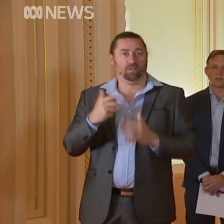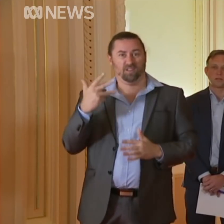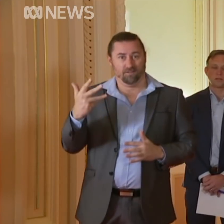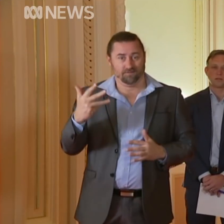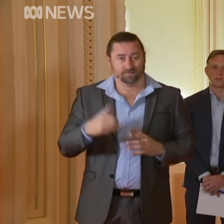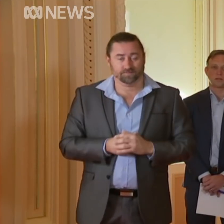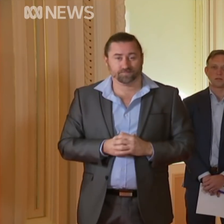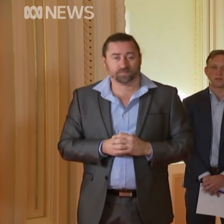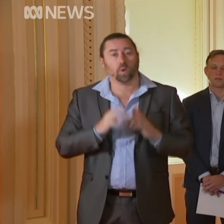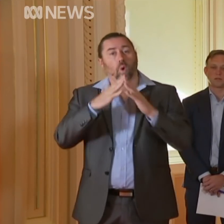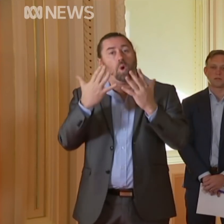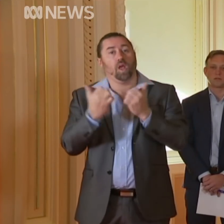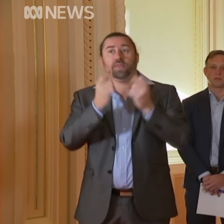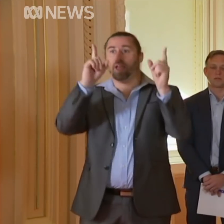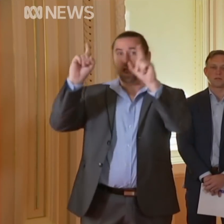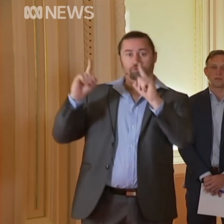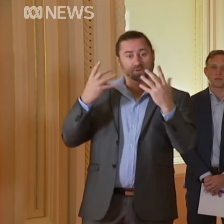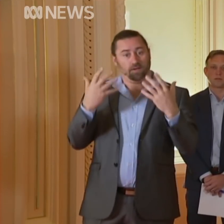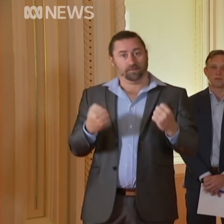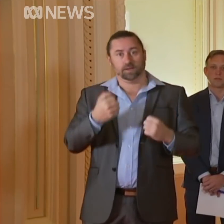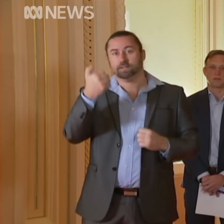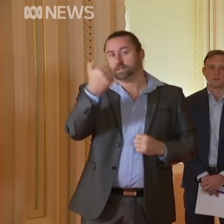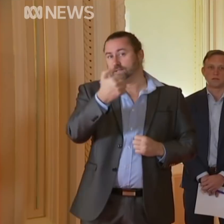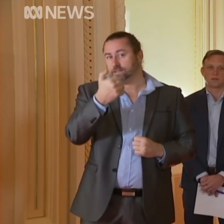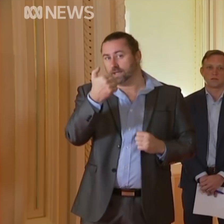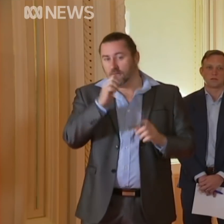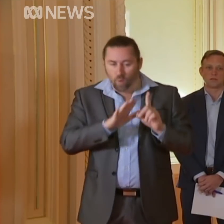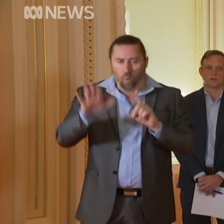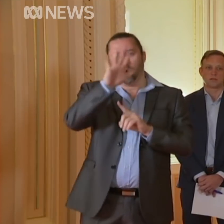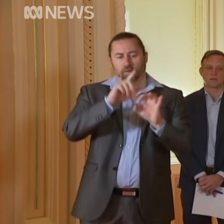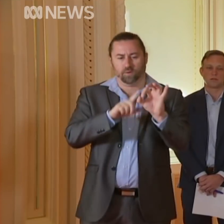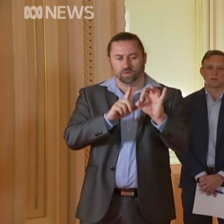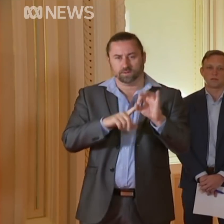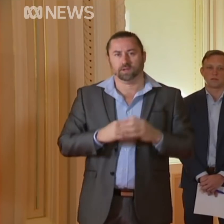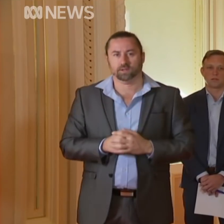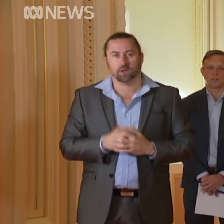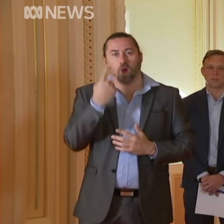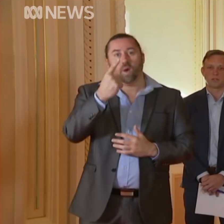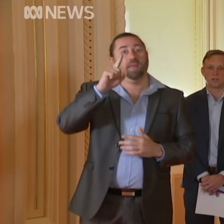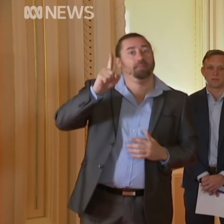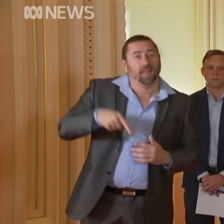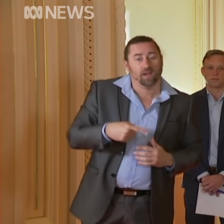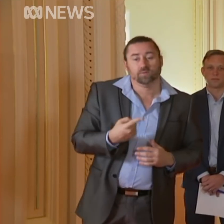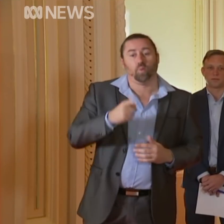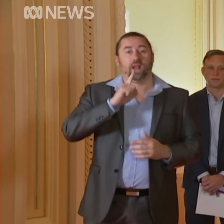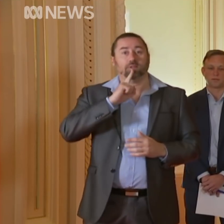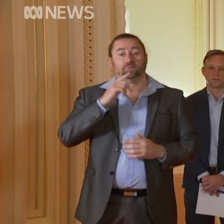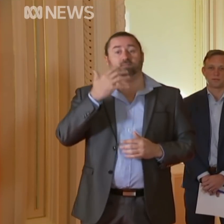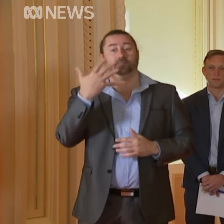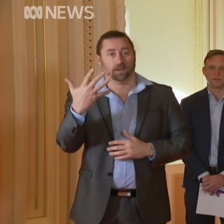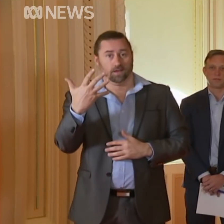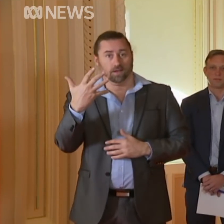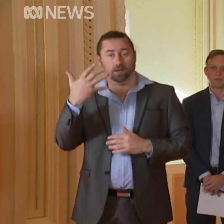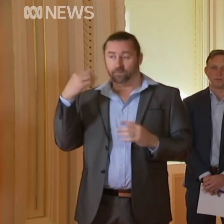We have a total of 16 active cases across the state, with 1,105 people to date